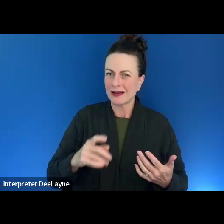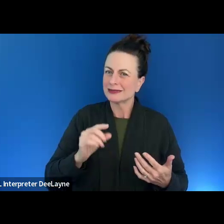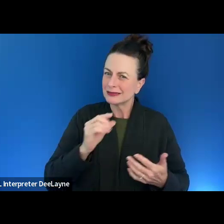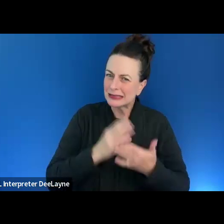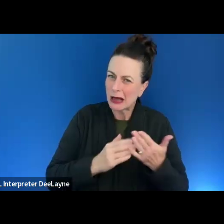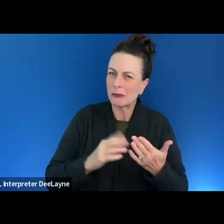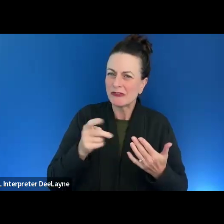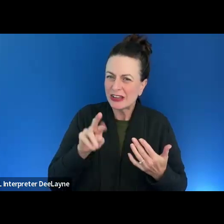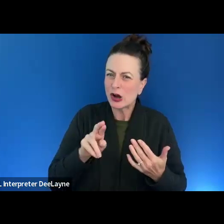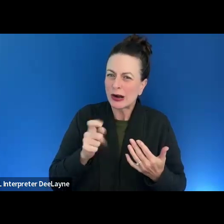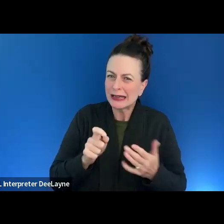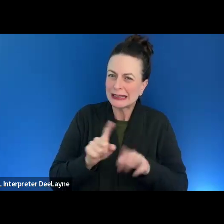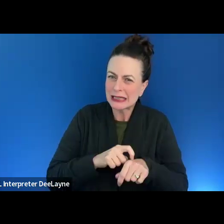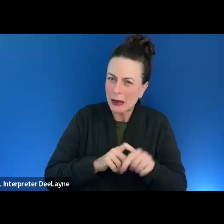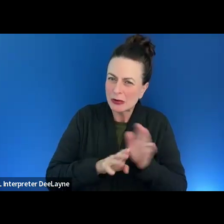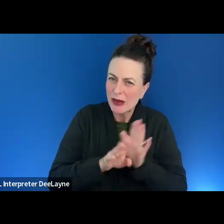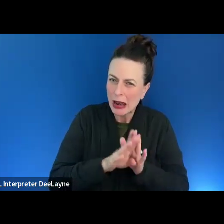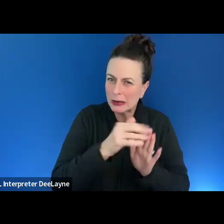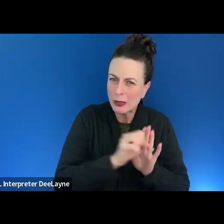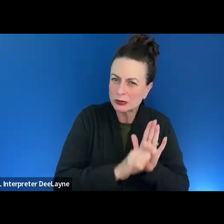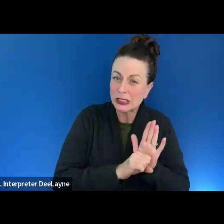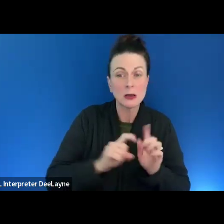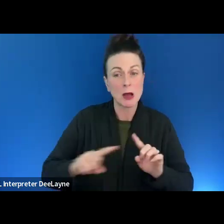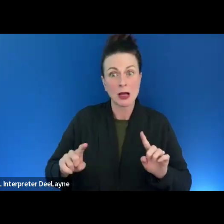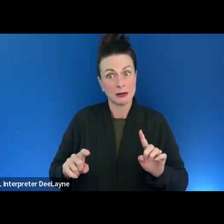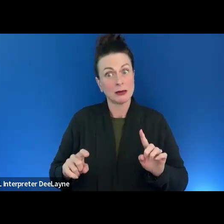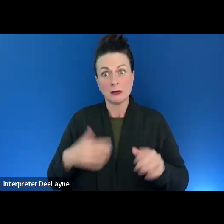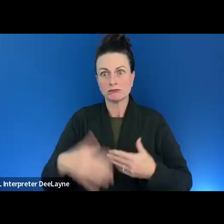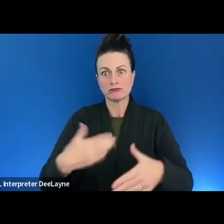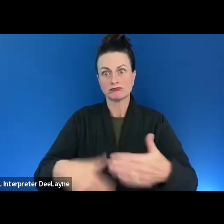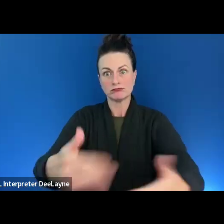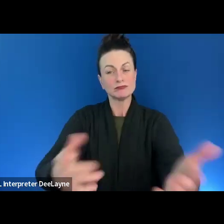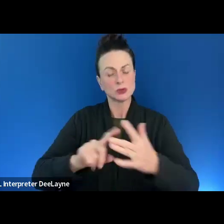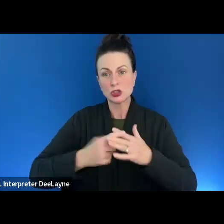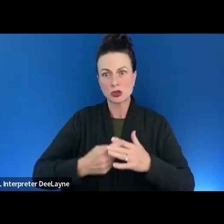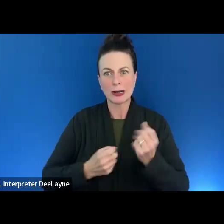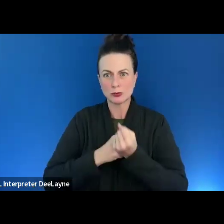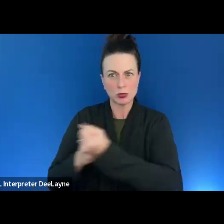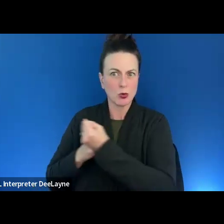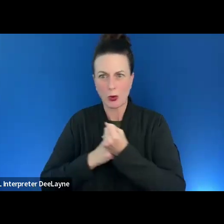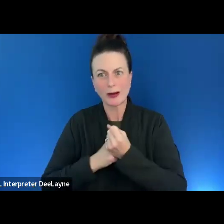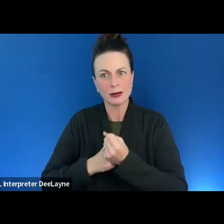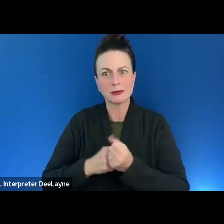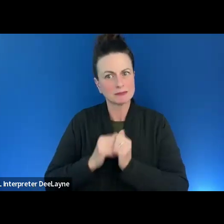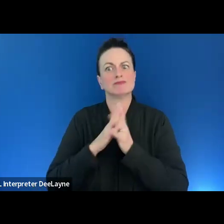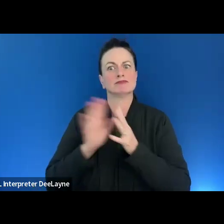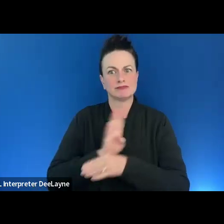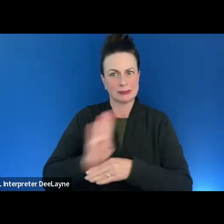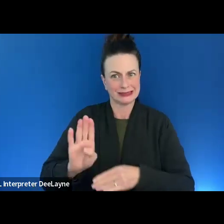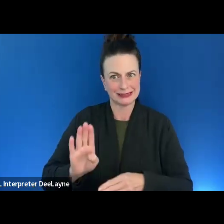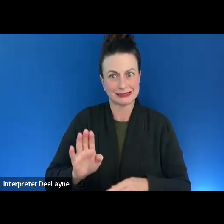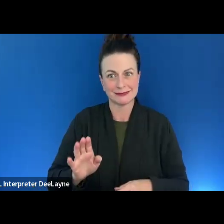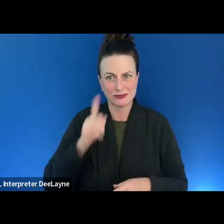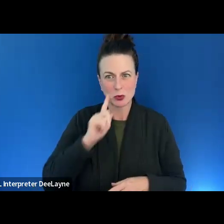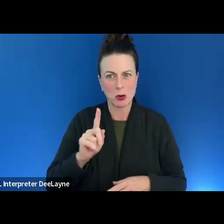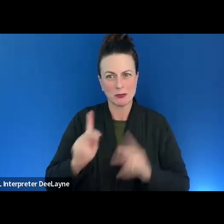bit of time to develop in other states, but the great thing is they are moving forward and they are starting to support entrepreneurship